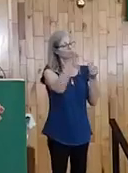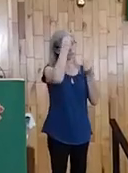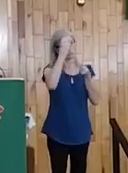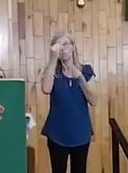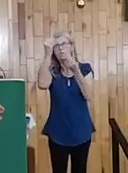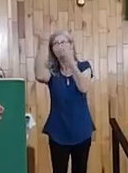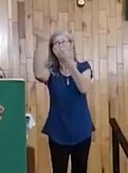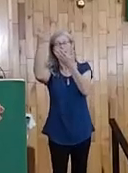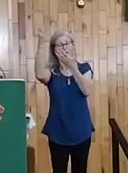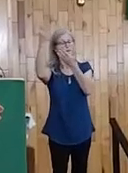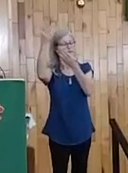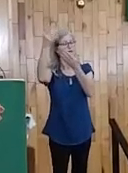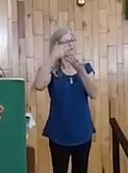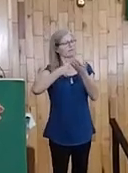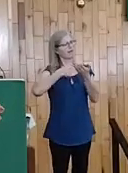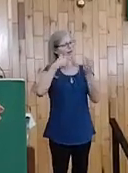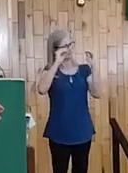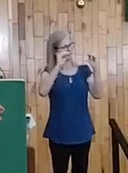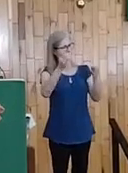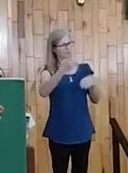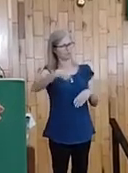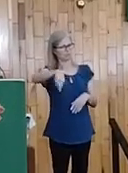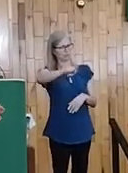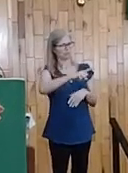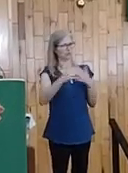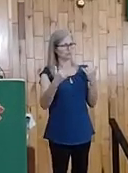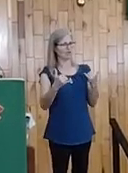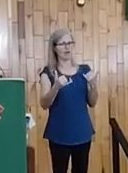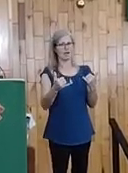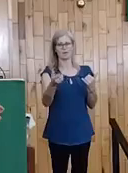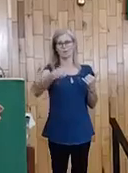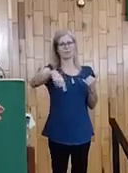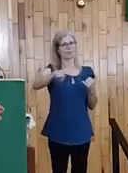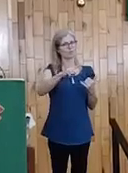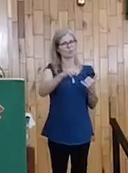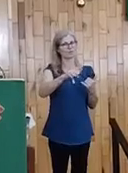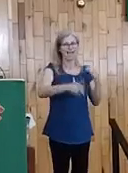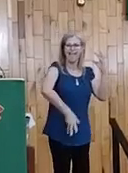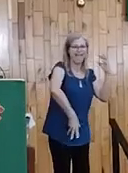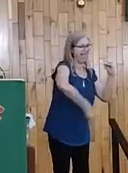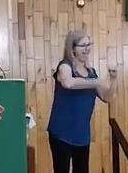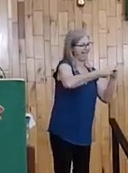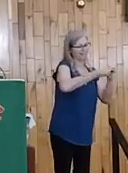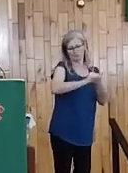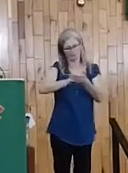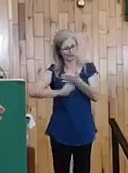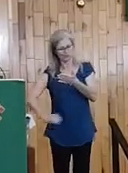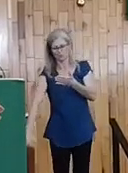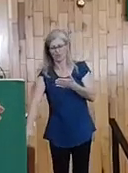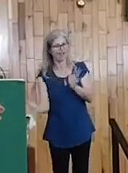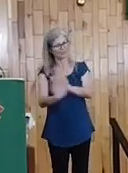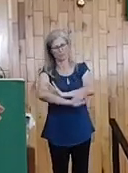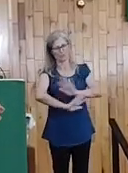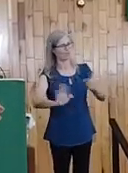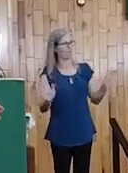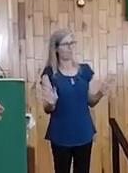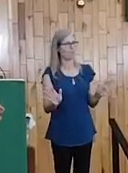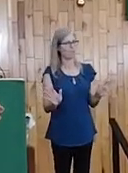God, which I join upon you, you shall not add to what I command you, nor subtract from